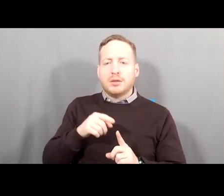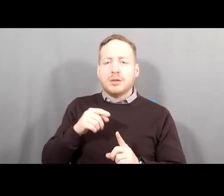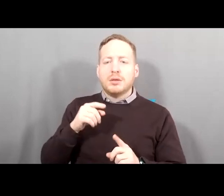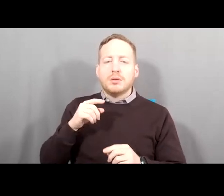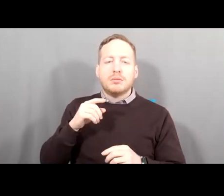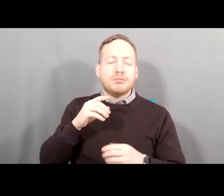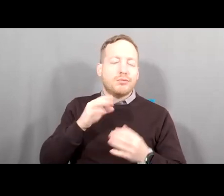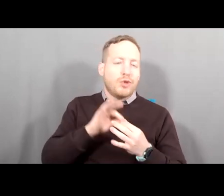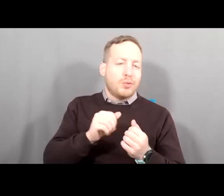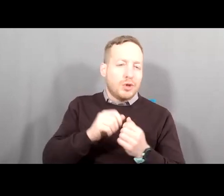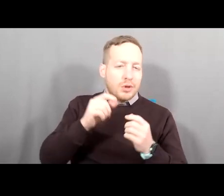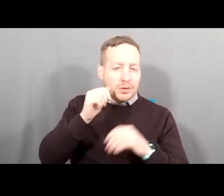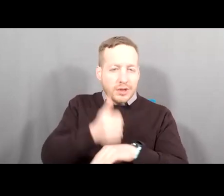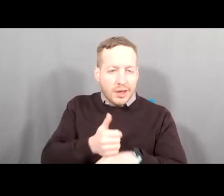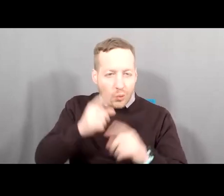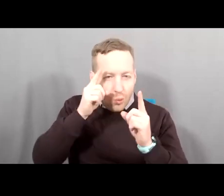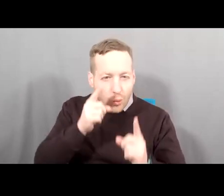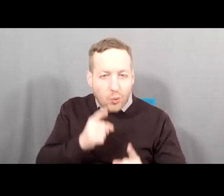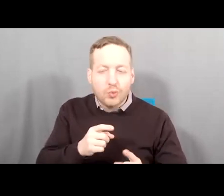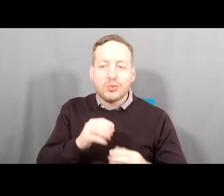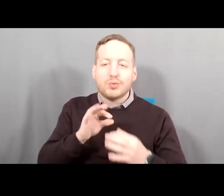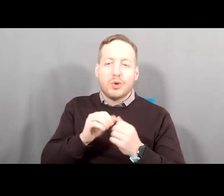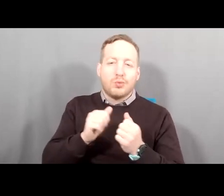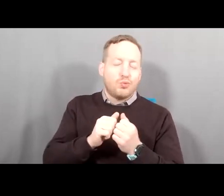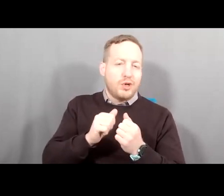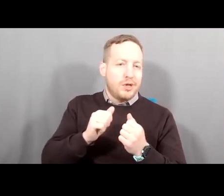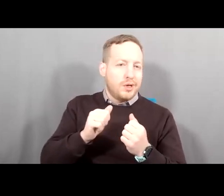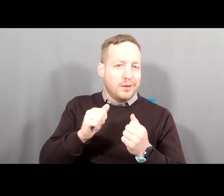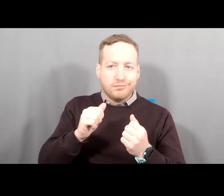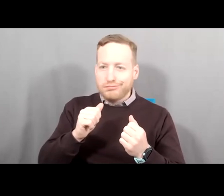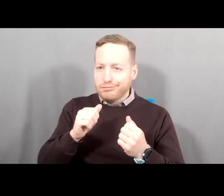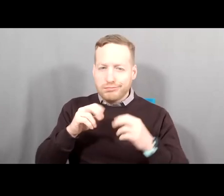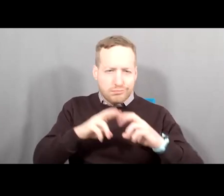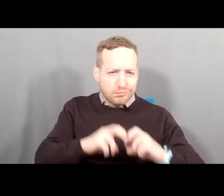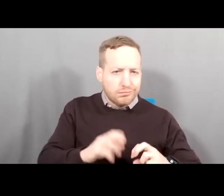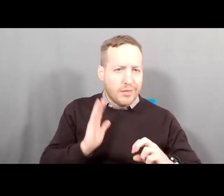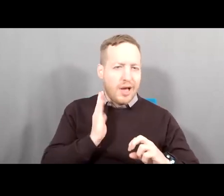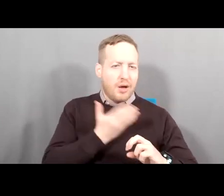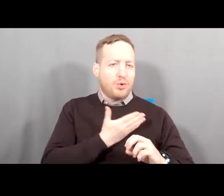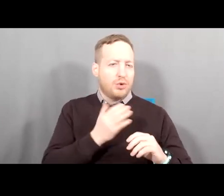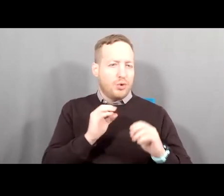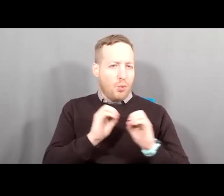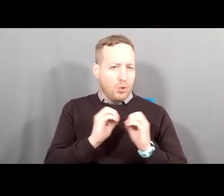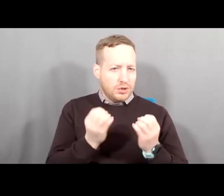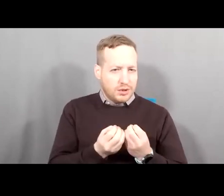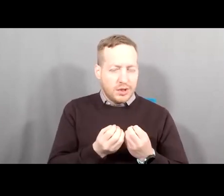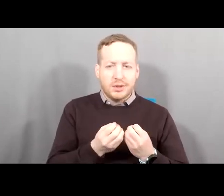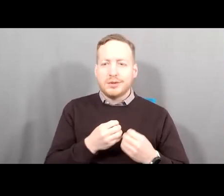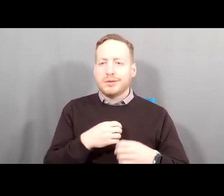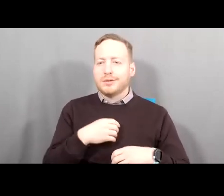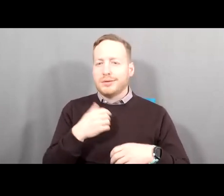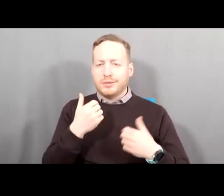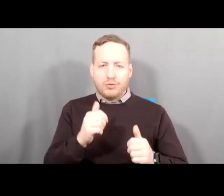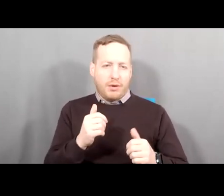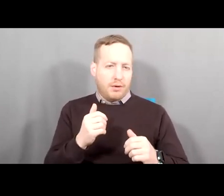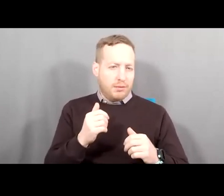And the original plan at that point was to establish goals together, to really dive into